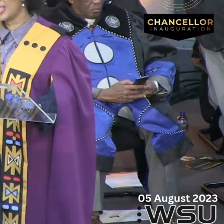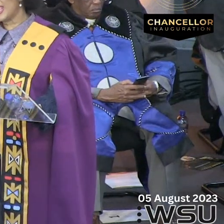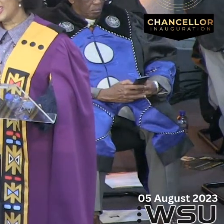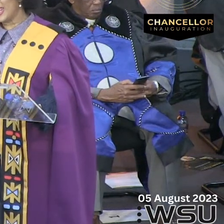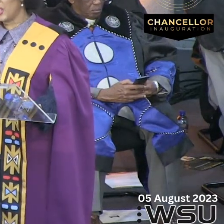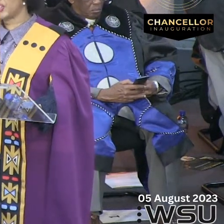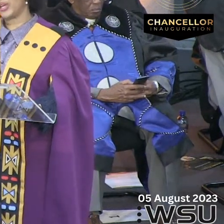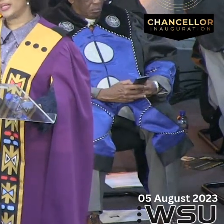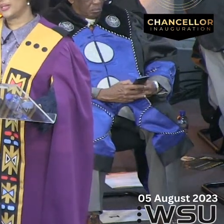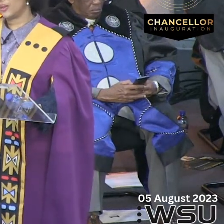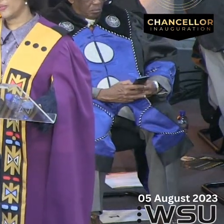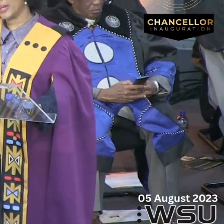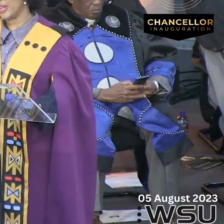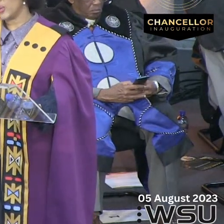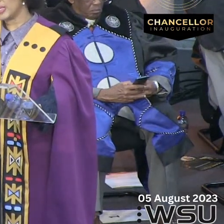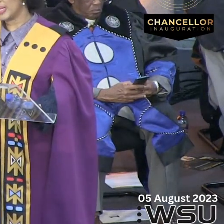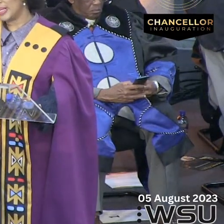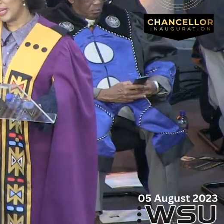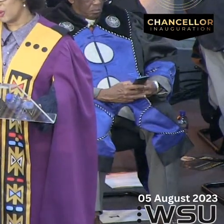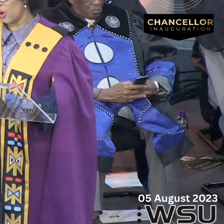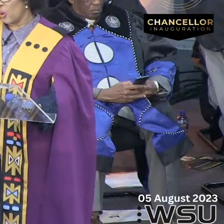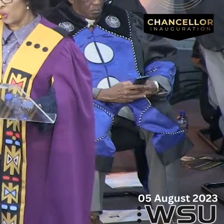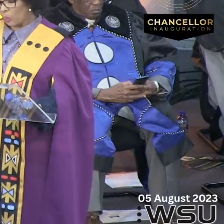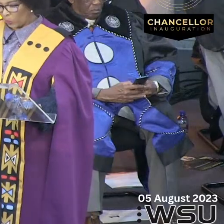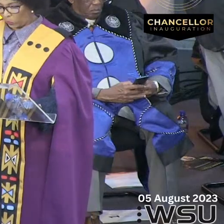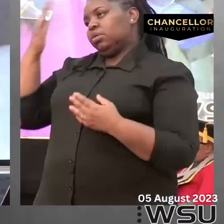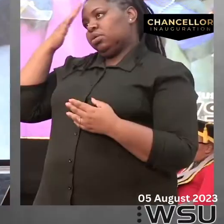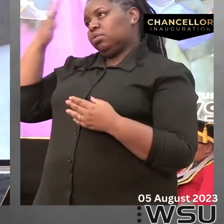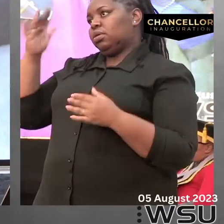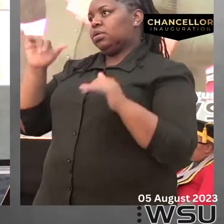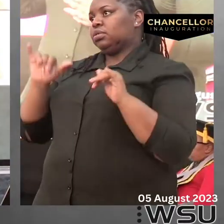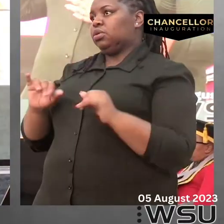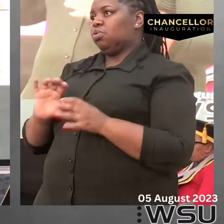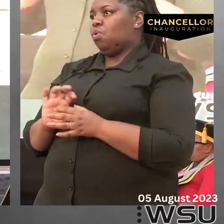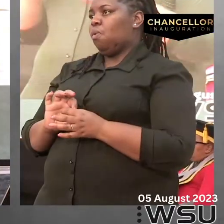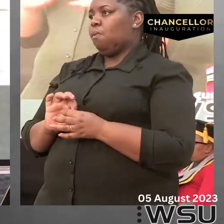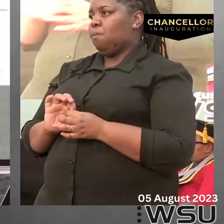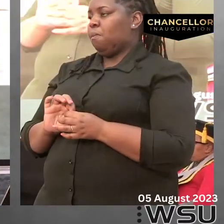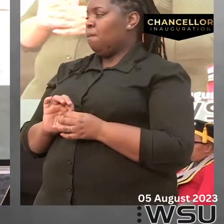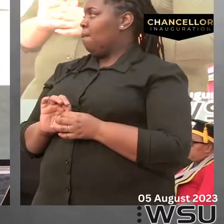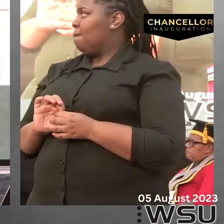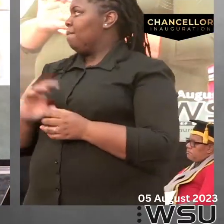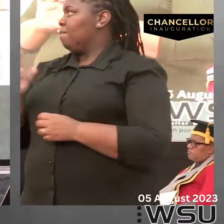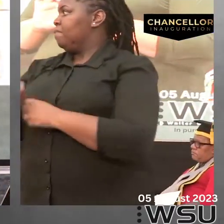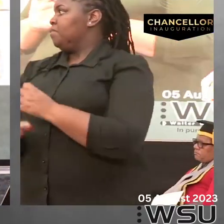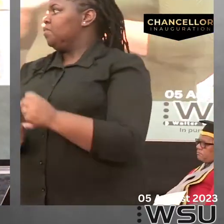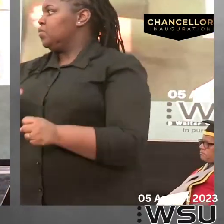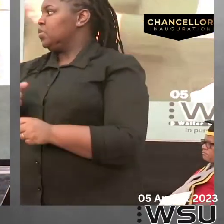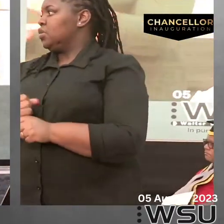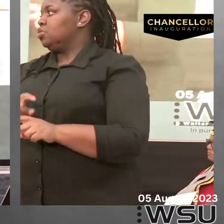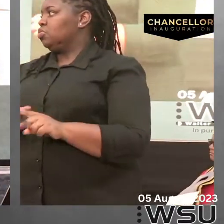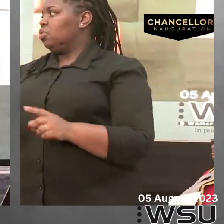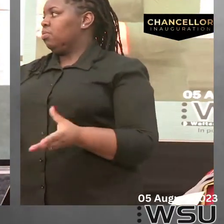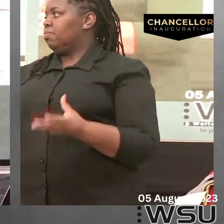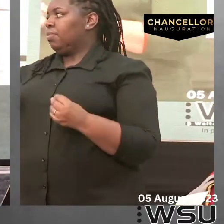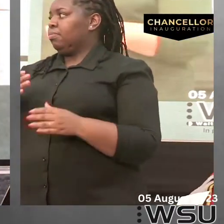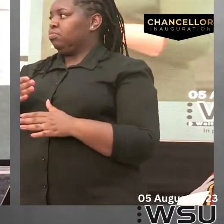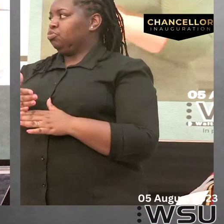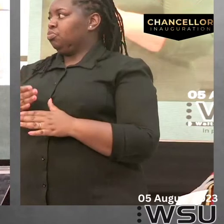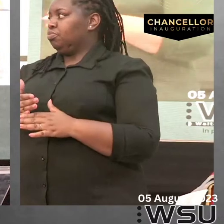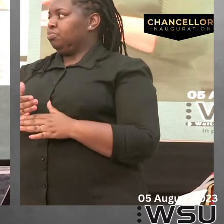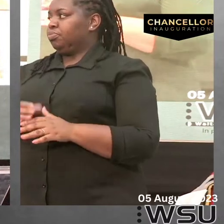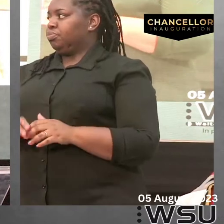we also see a sad trend of graduates sitting at home for years and not finding jobs.